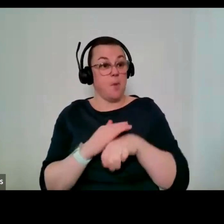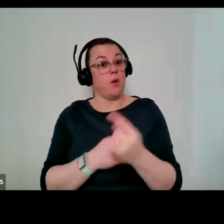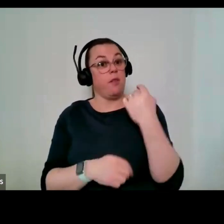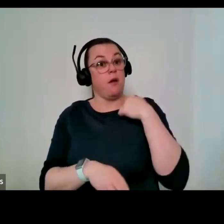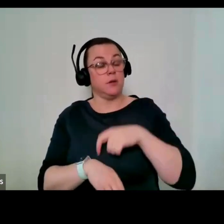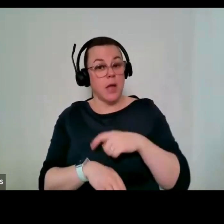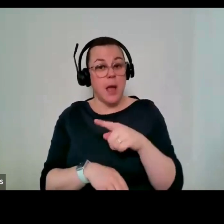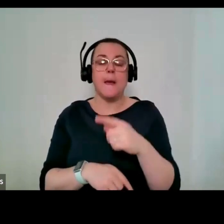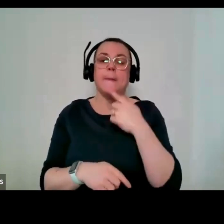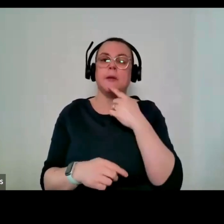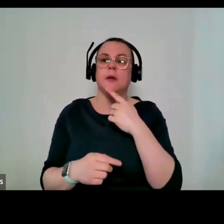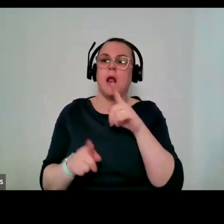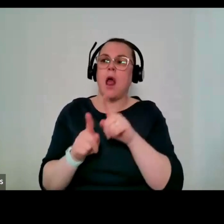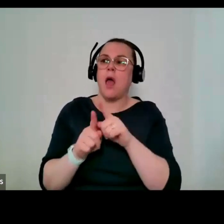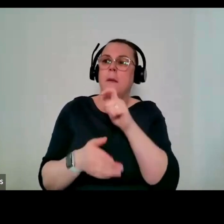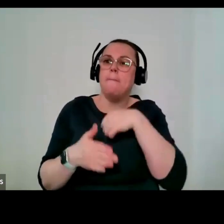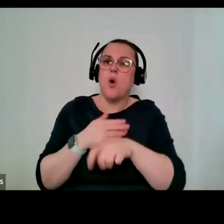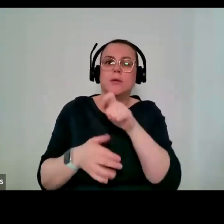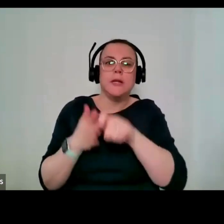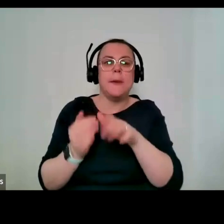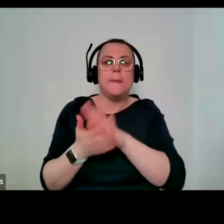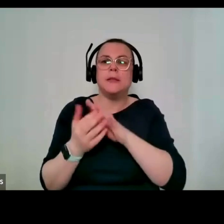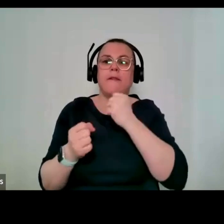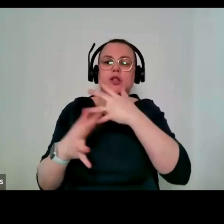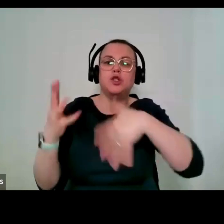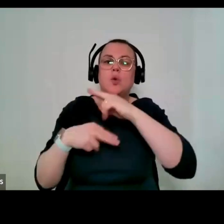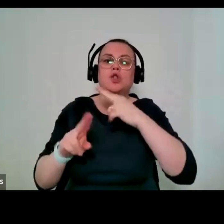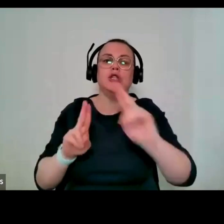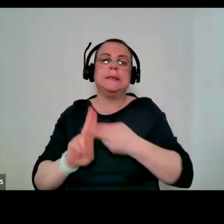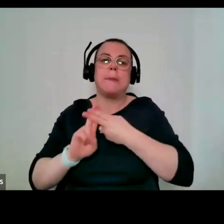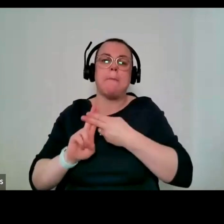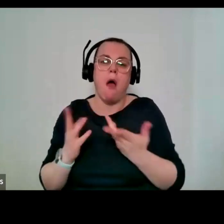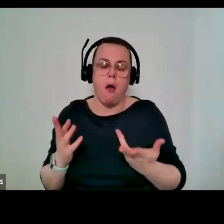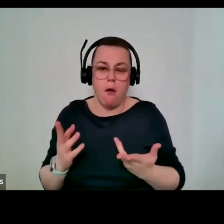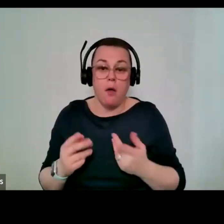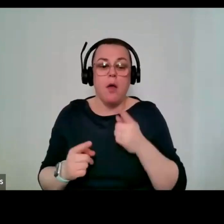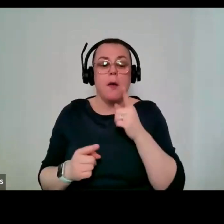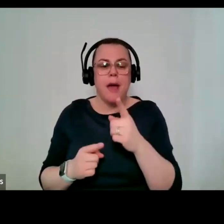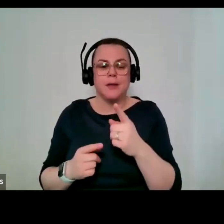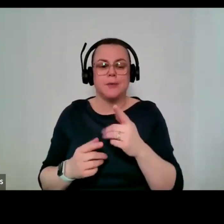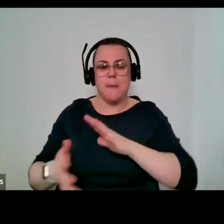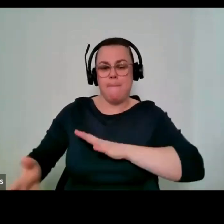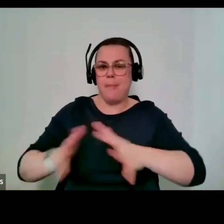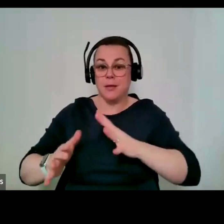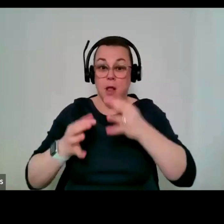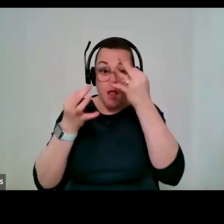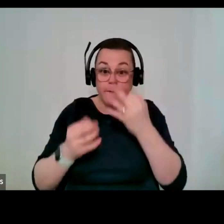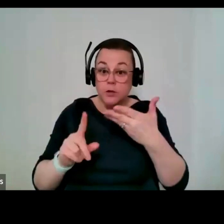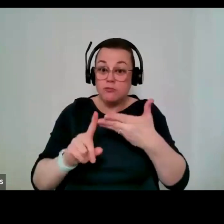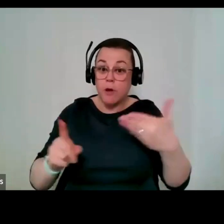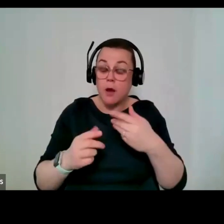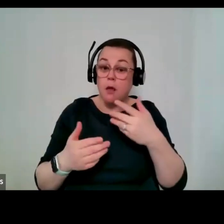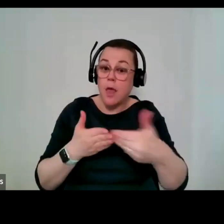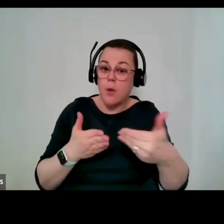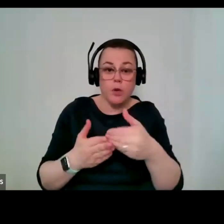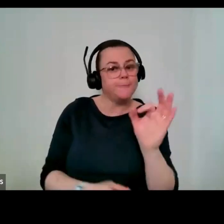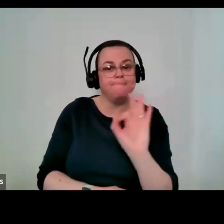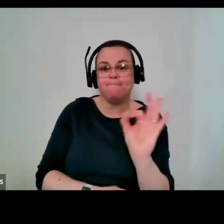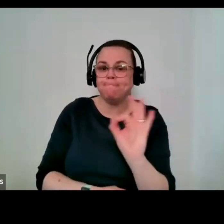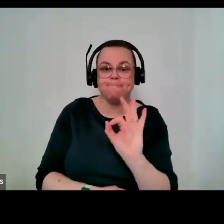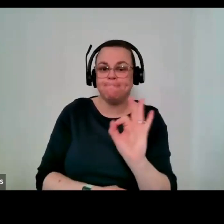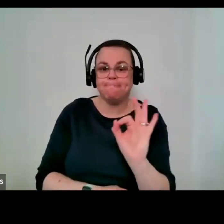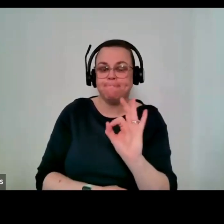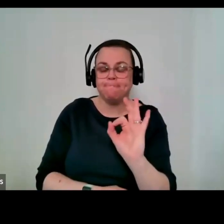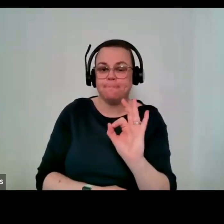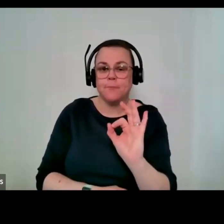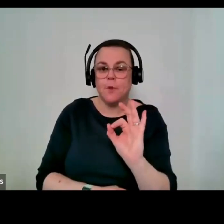social stigma. British Sign Language was not an officially recognised language, so we were never